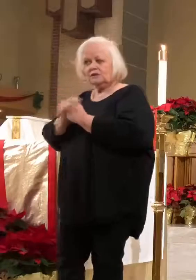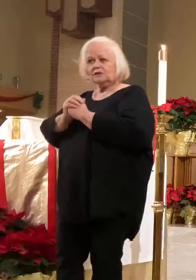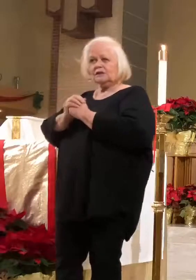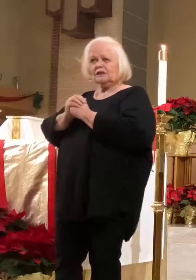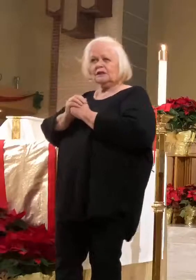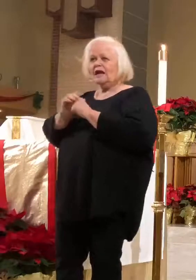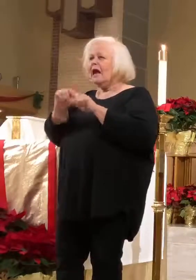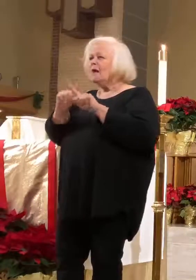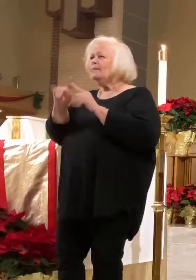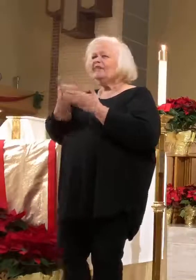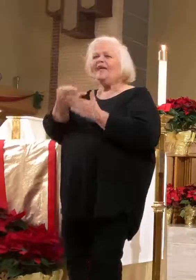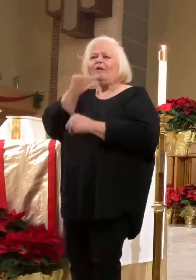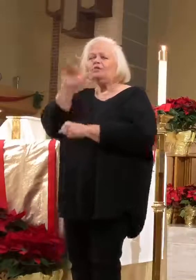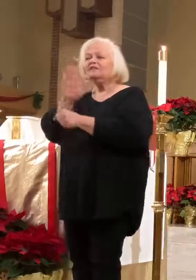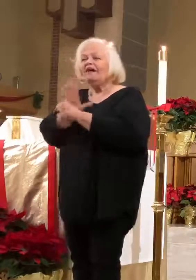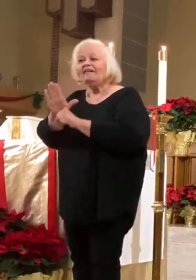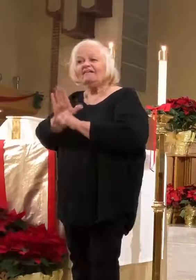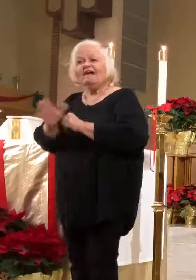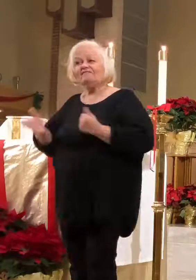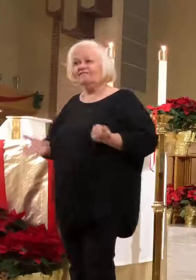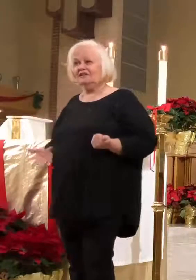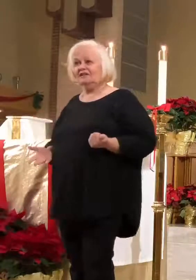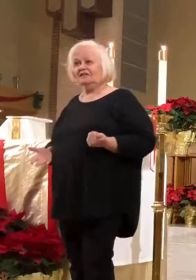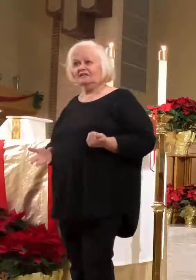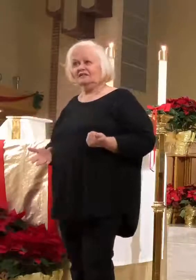But that wasn't enough.